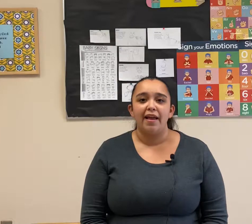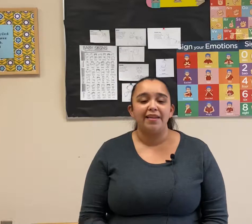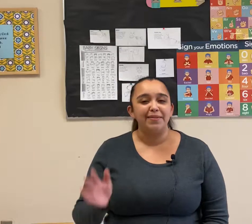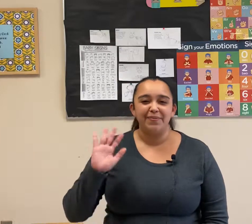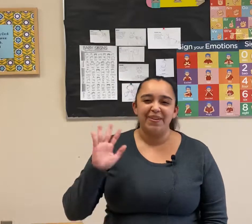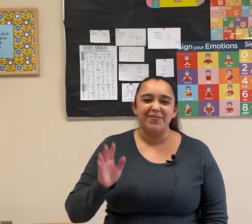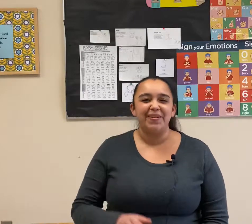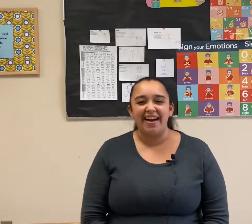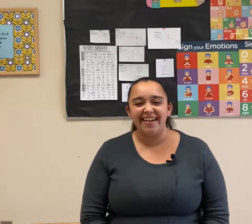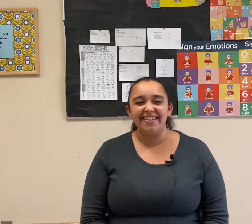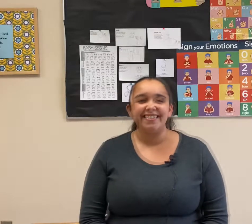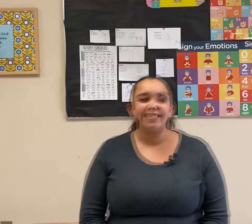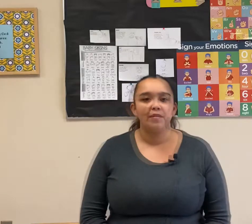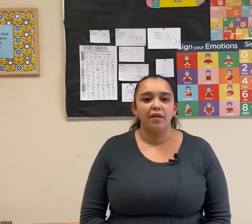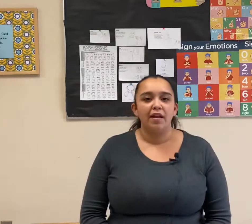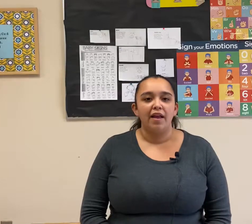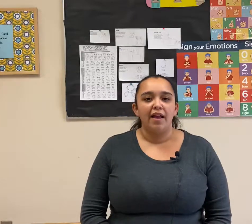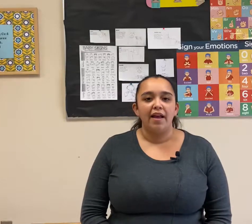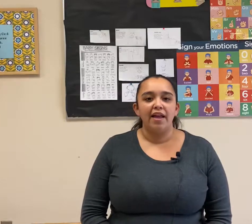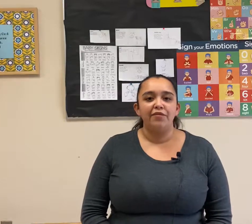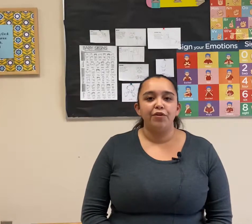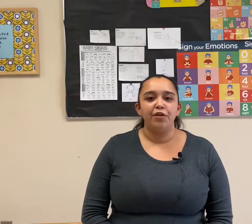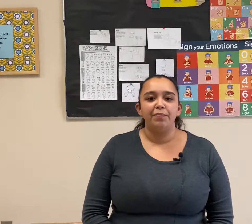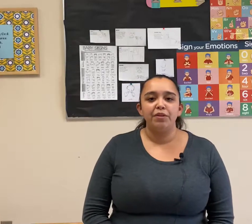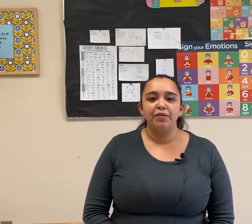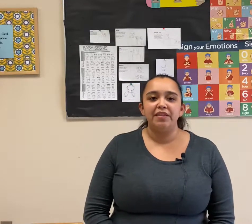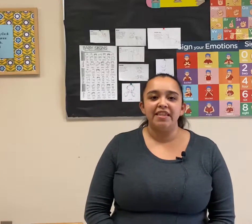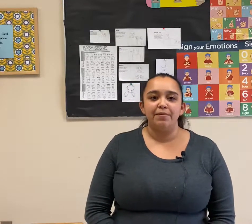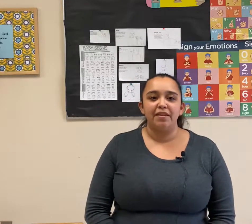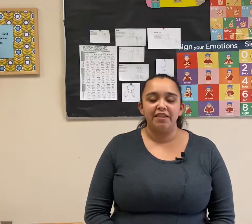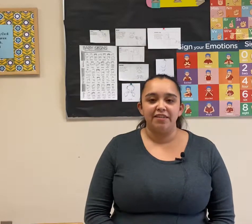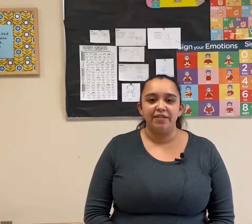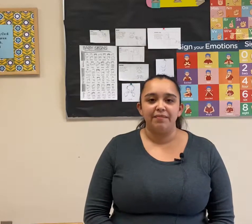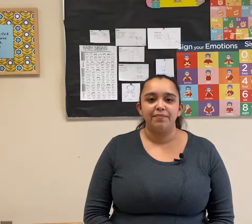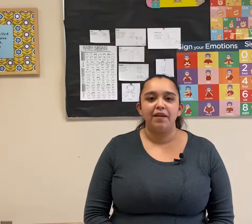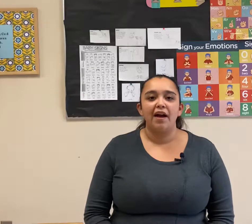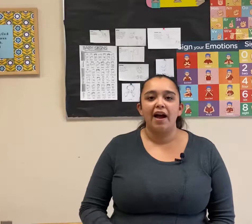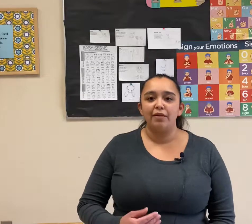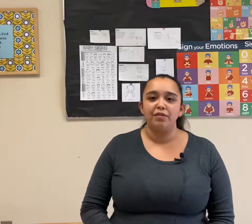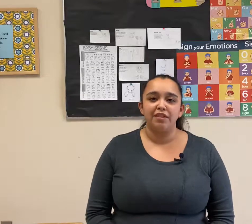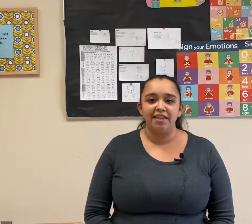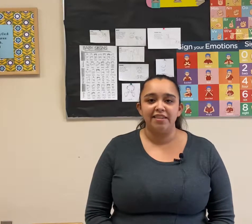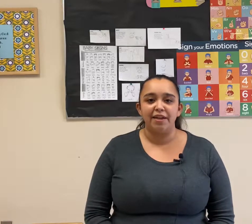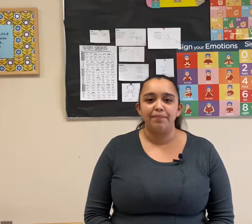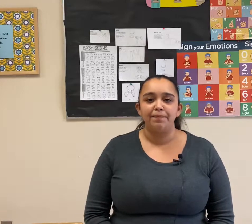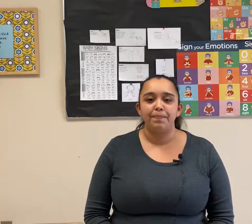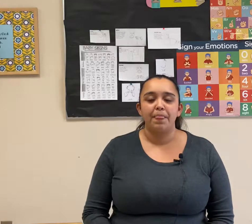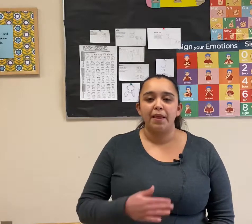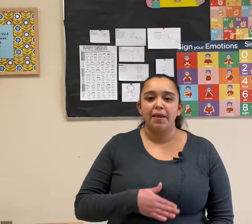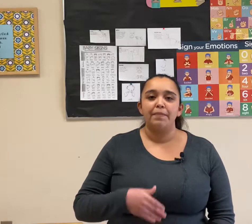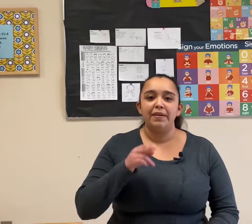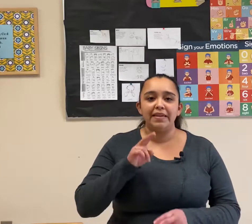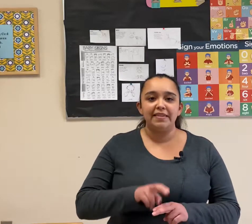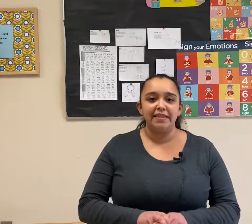and bye. And if we're going to be doing a table activity, I will sign to them, please sit.